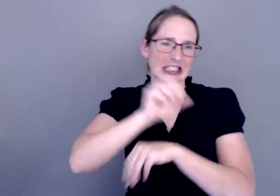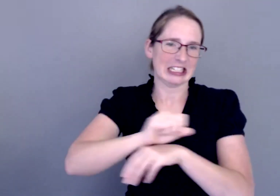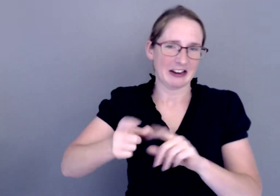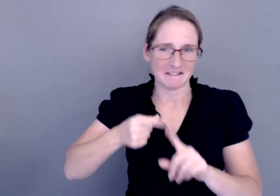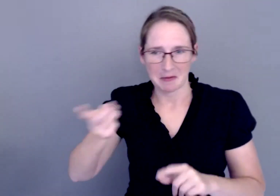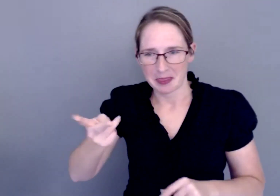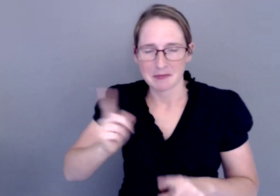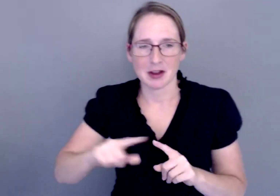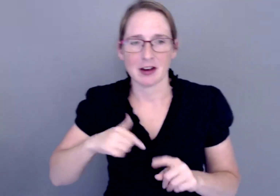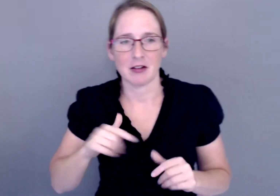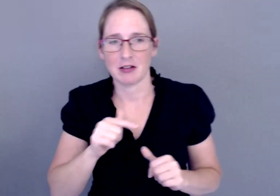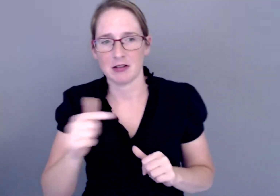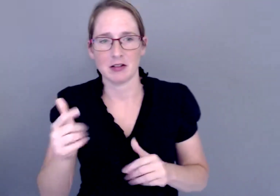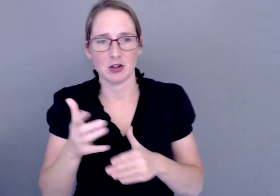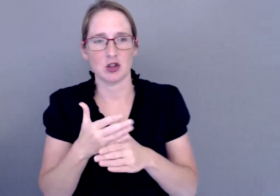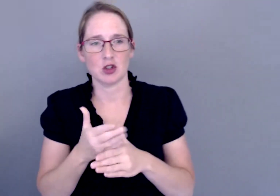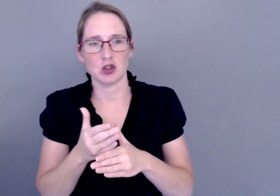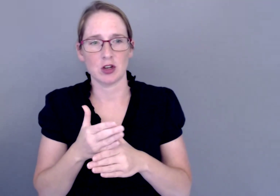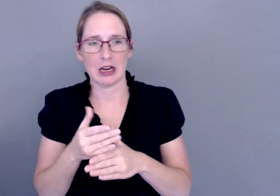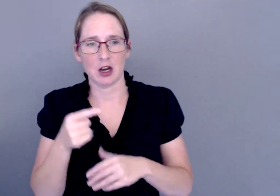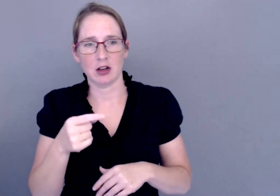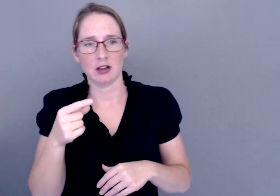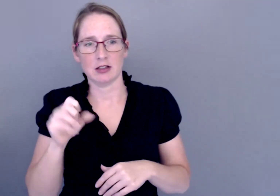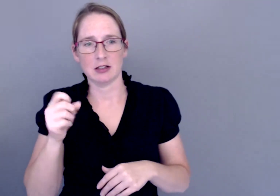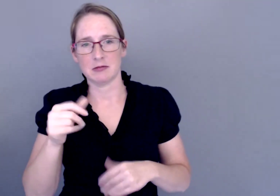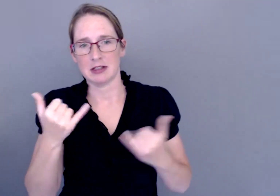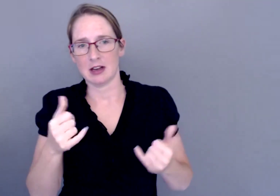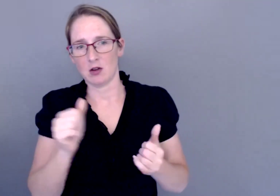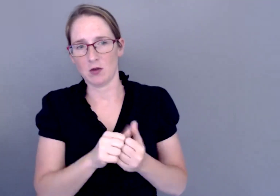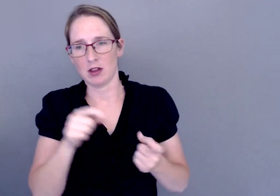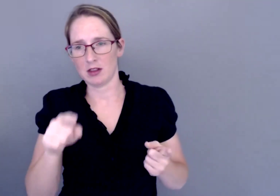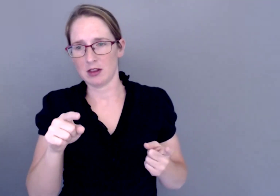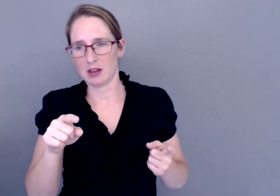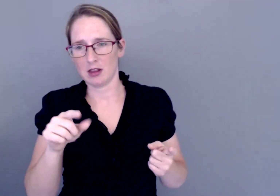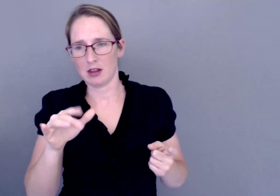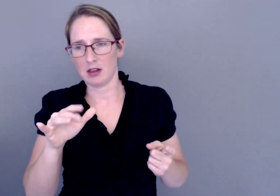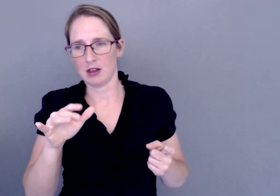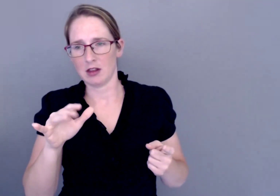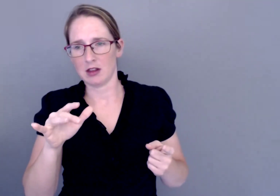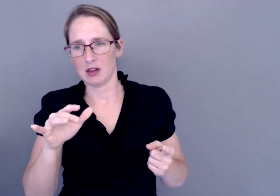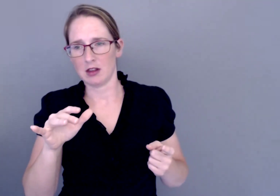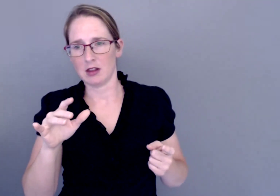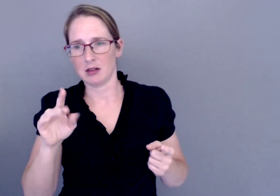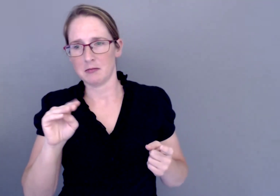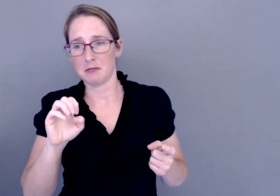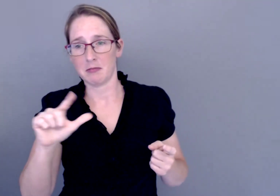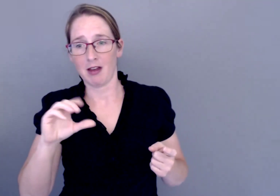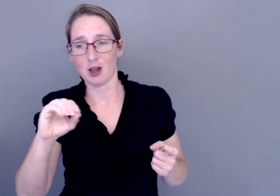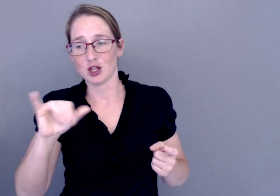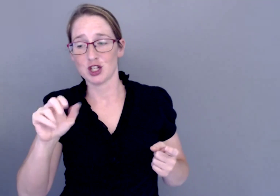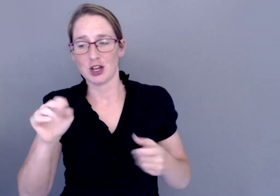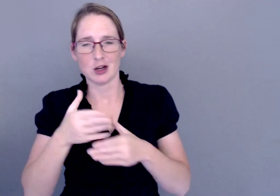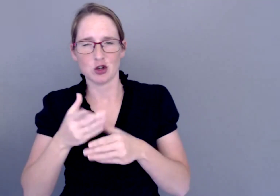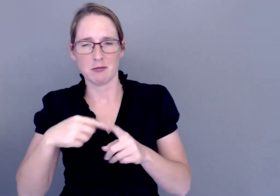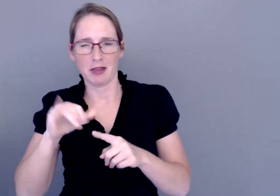but I will go ahead and share this space now with, I believe you have Mel and Jen to share with us about that